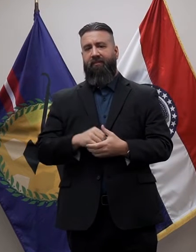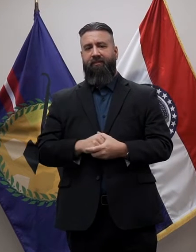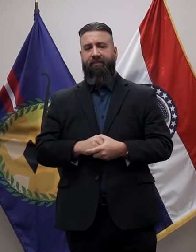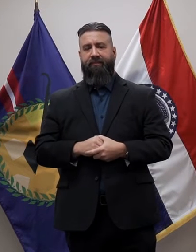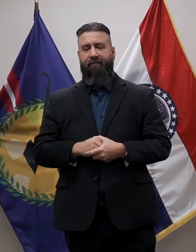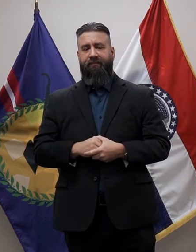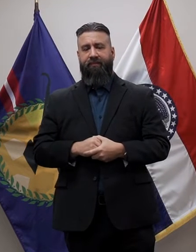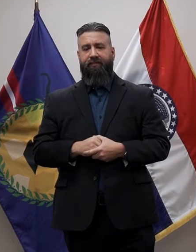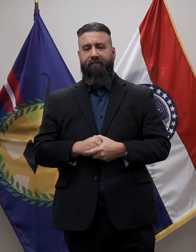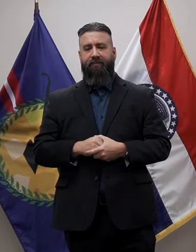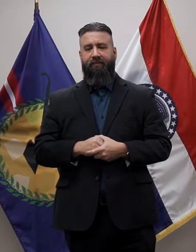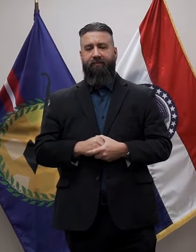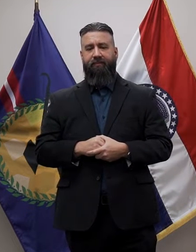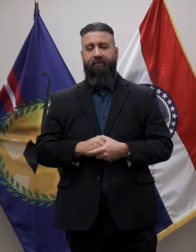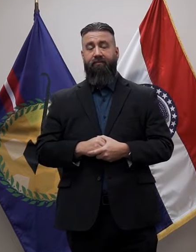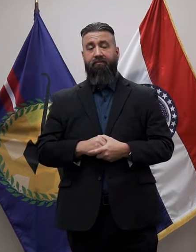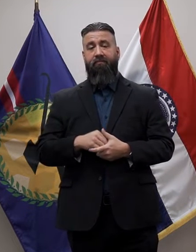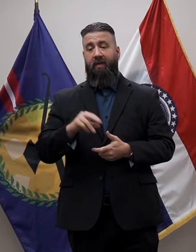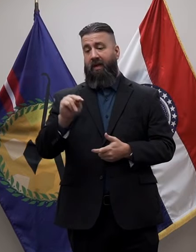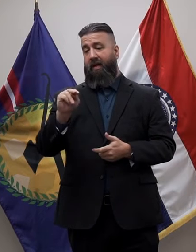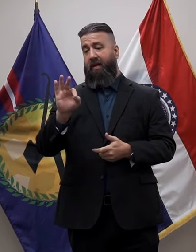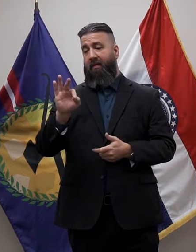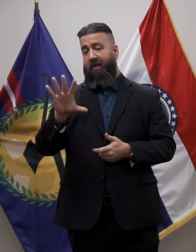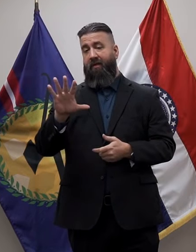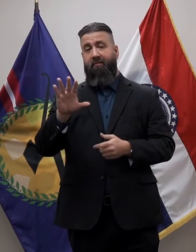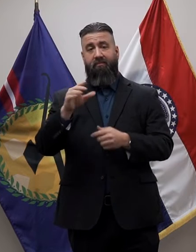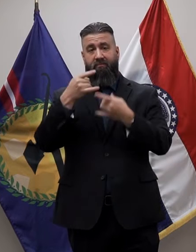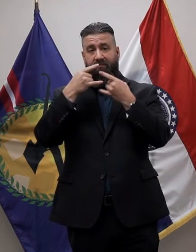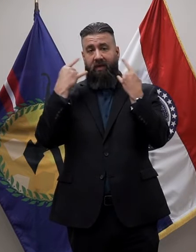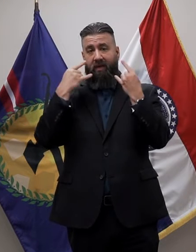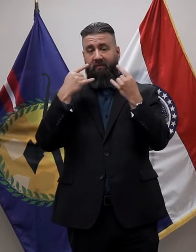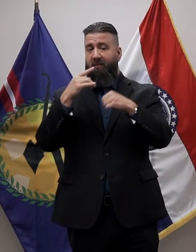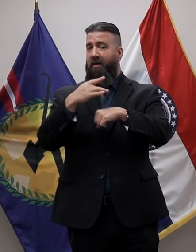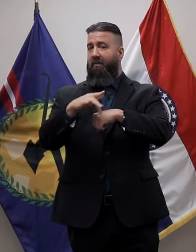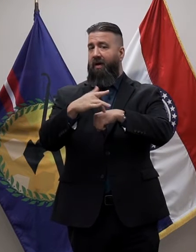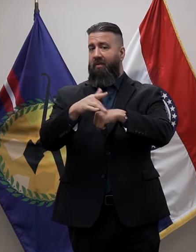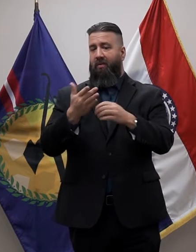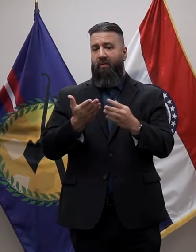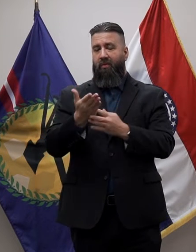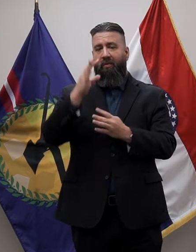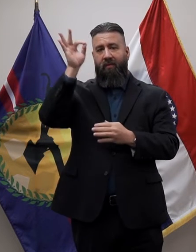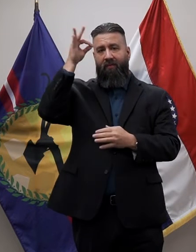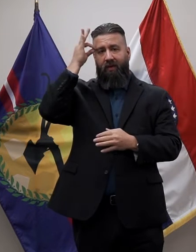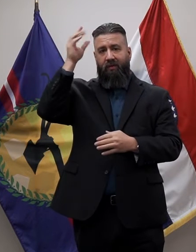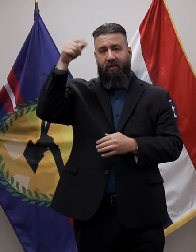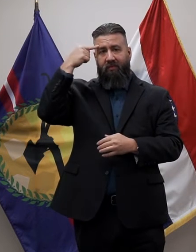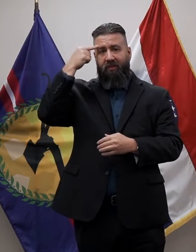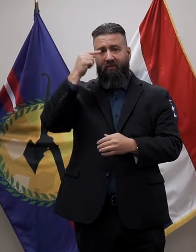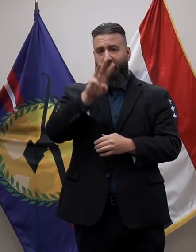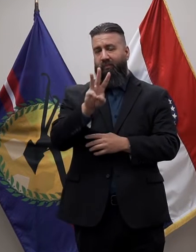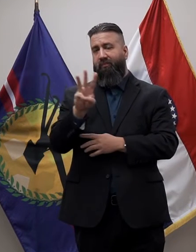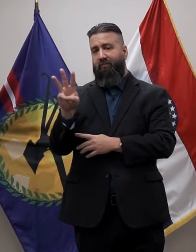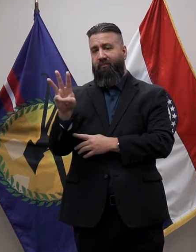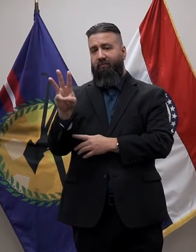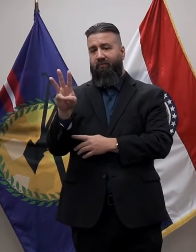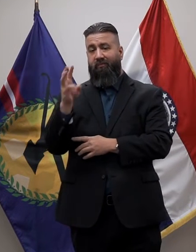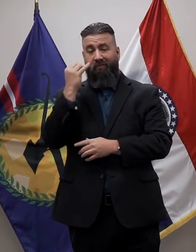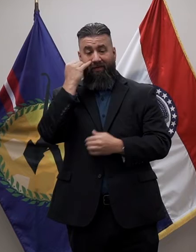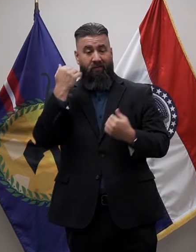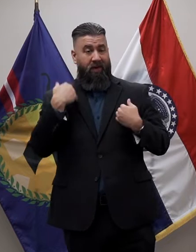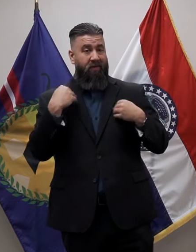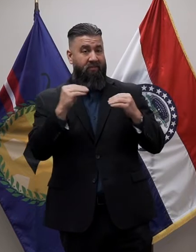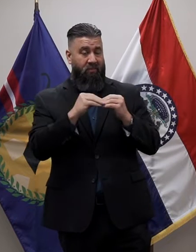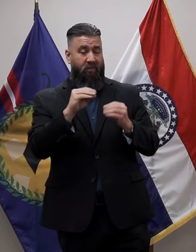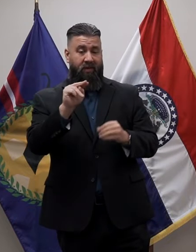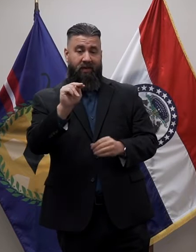and those are available through the federal government through their website. If we have more N95 masks,